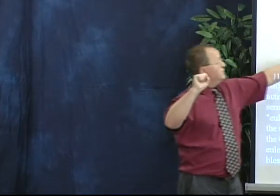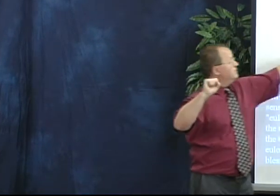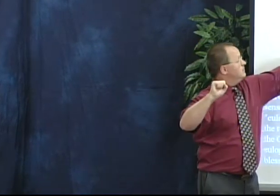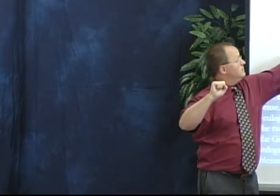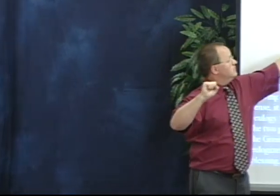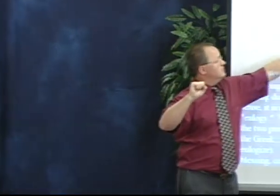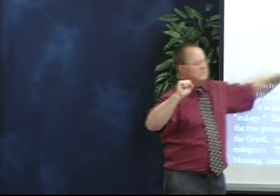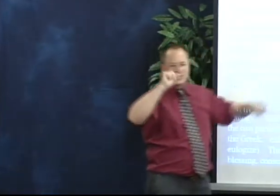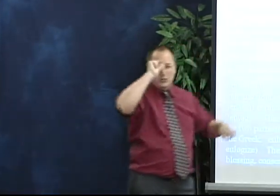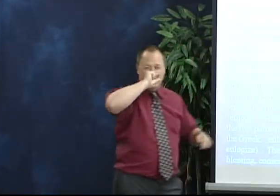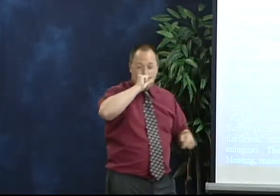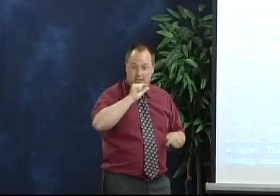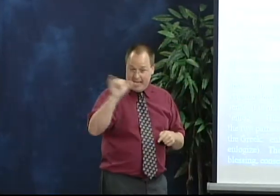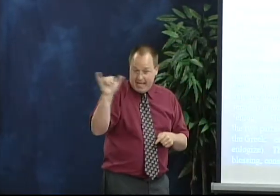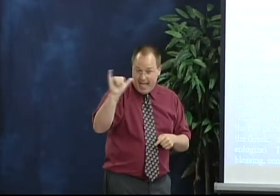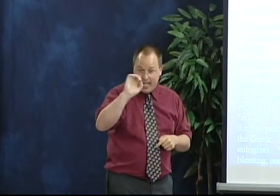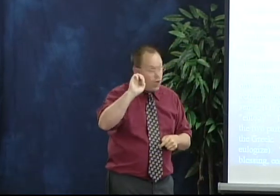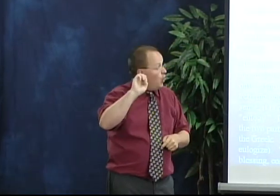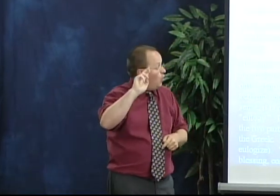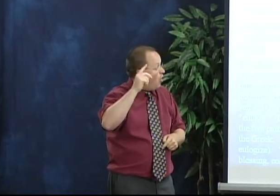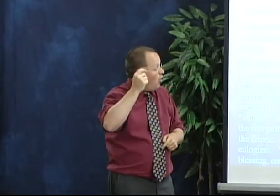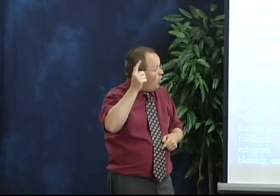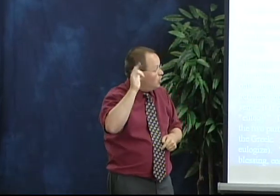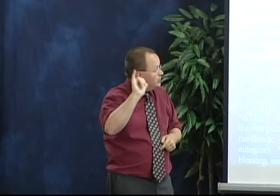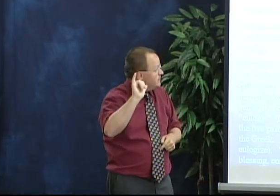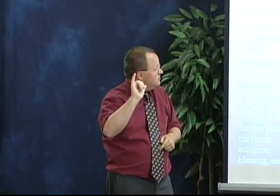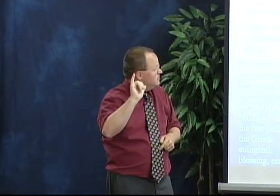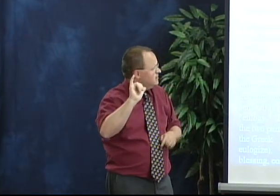He said, from what I gather, eulogio